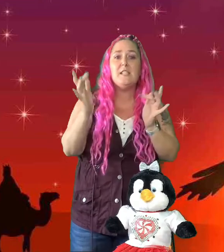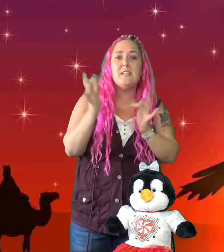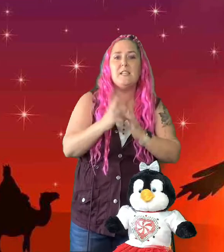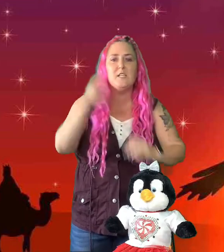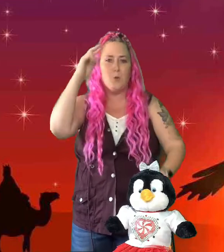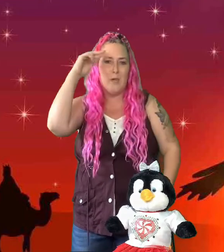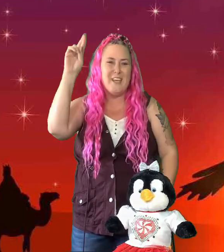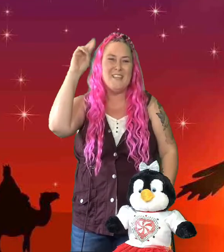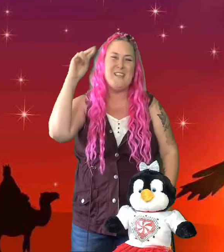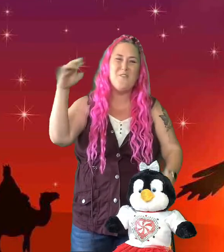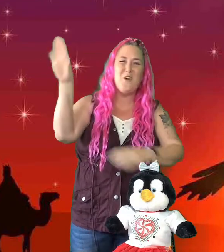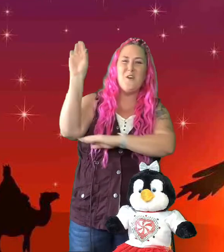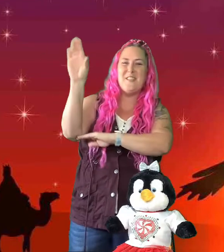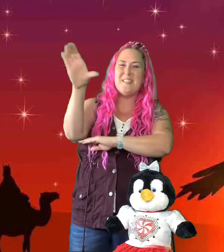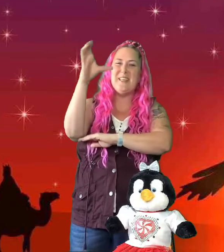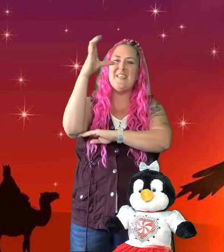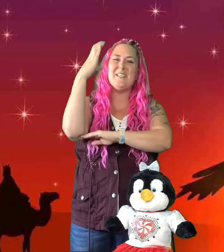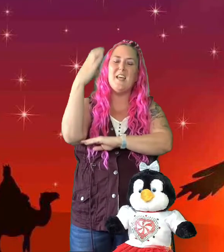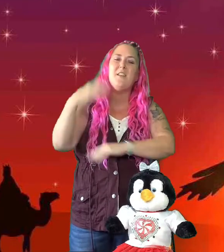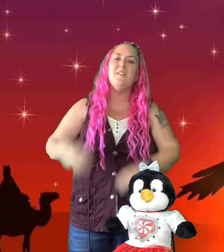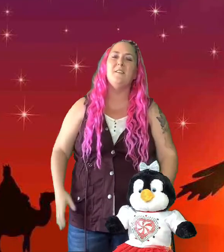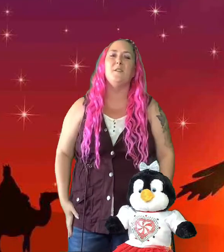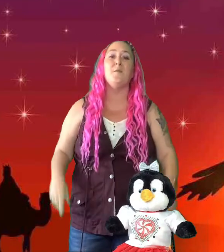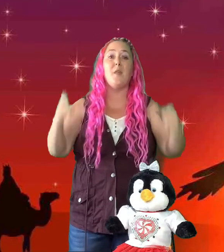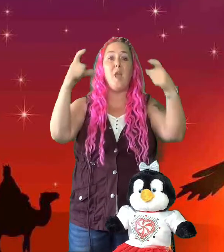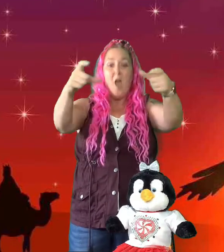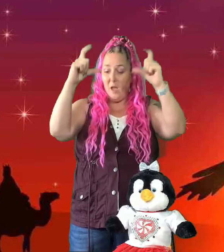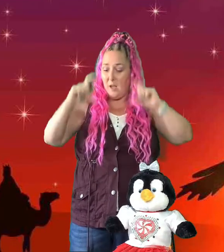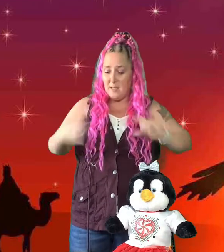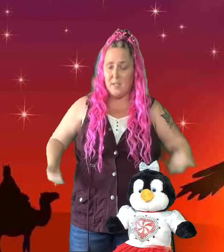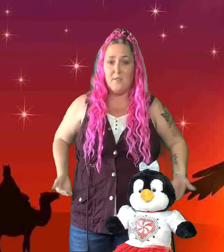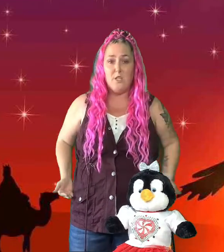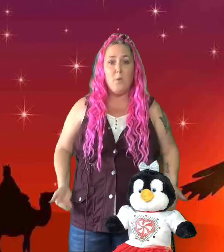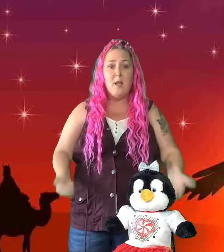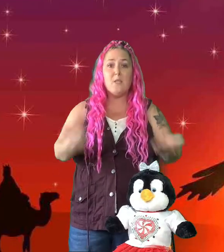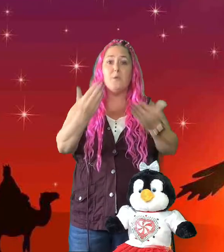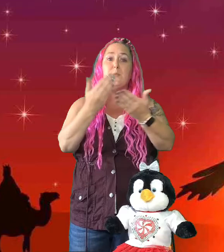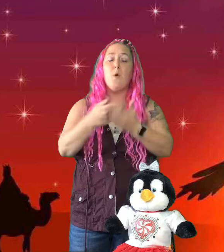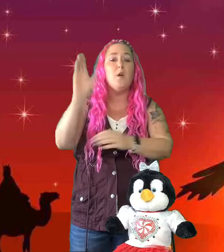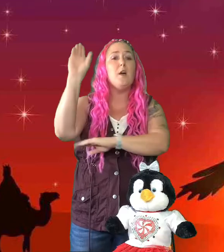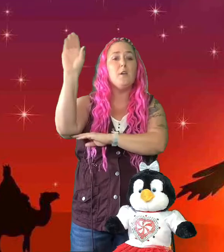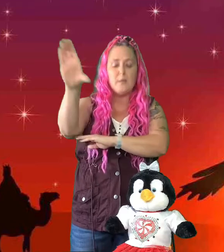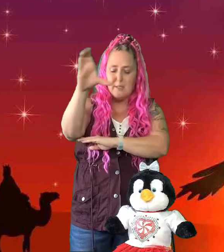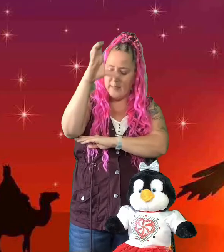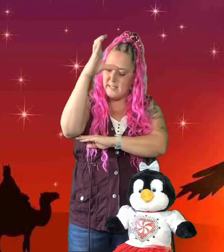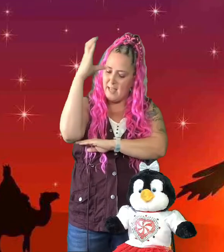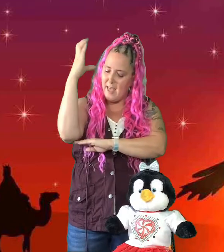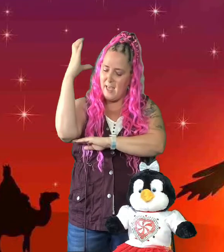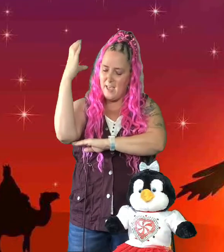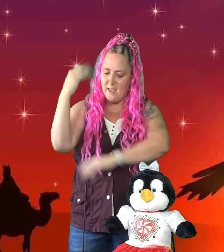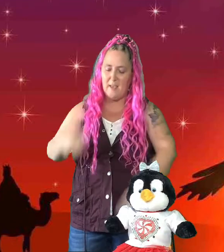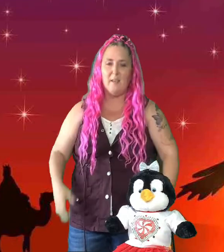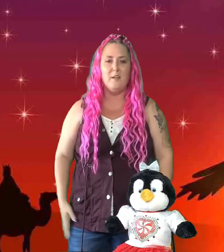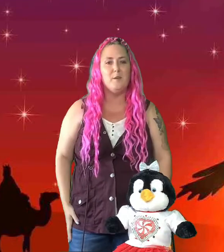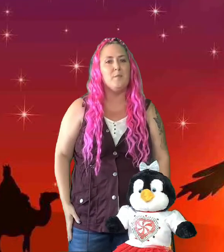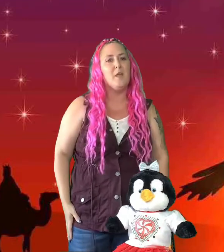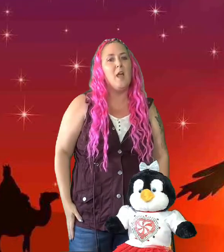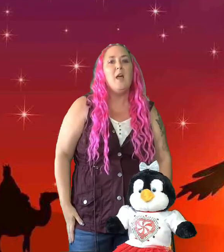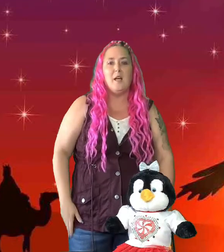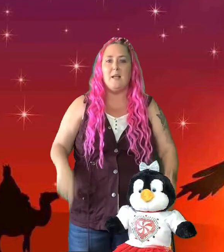Jesus is the reason for the season. God's gift to us was born on Christmas Day. God's